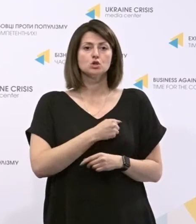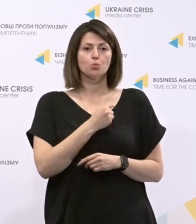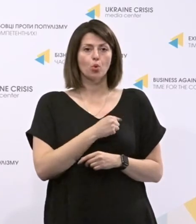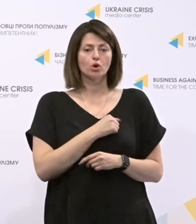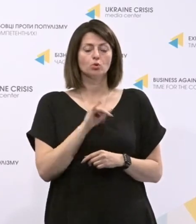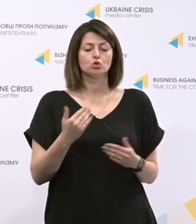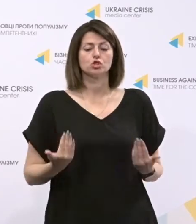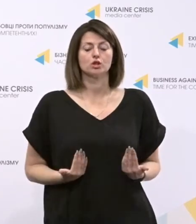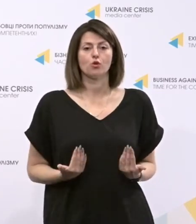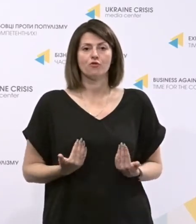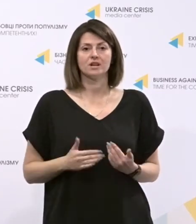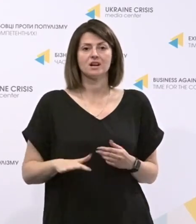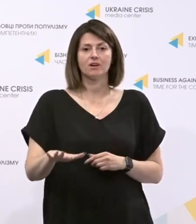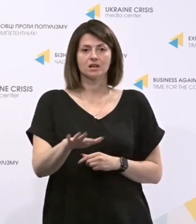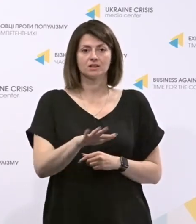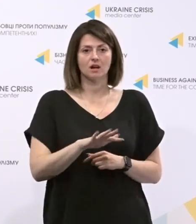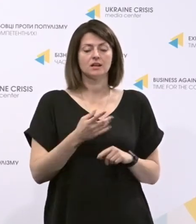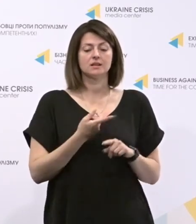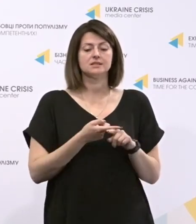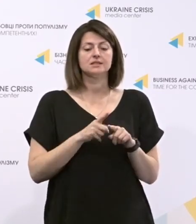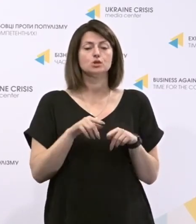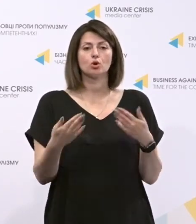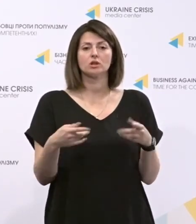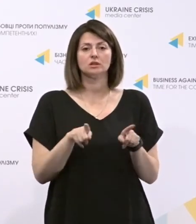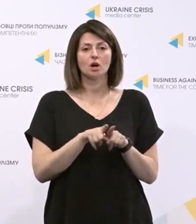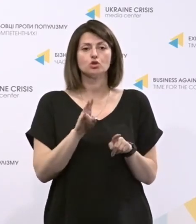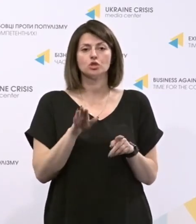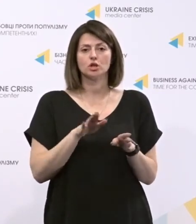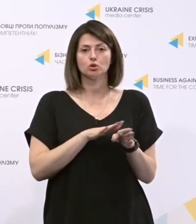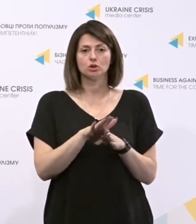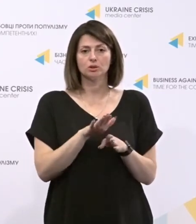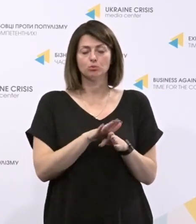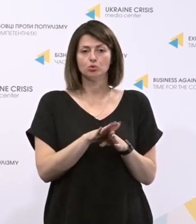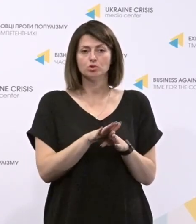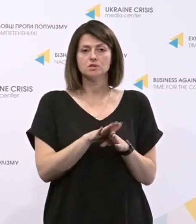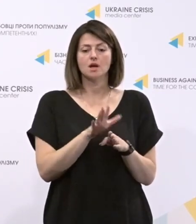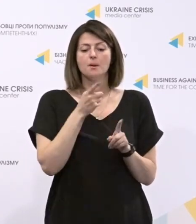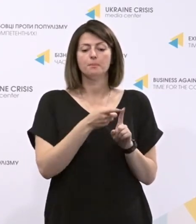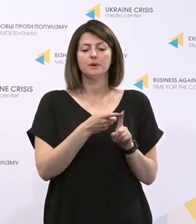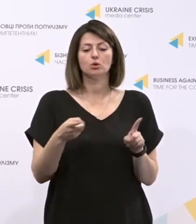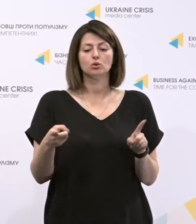continually fail to respect windows of silence to which they have agreed.